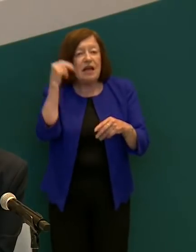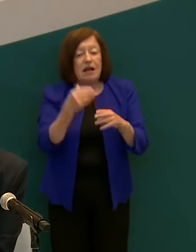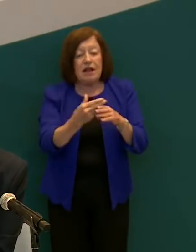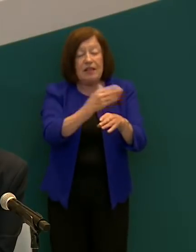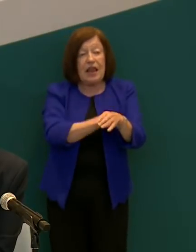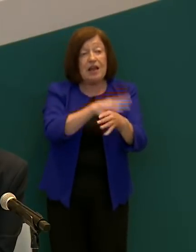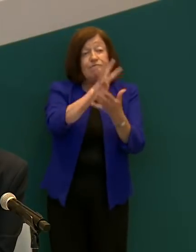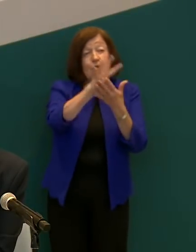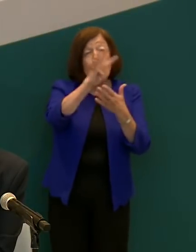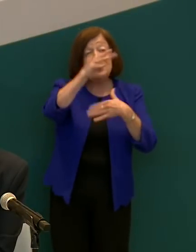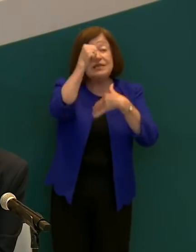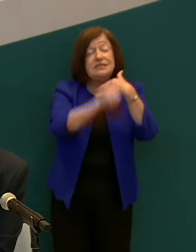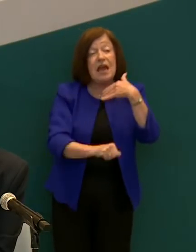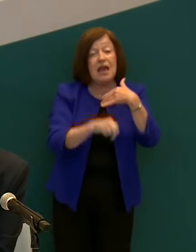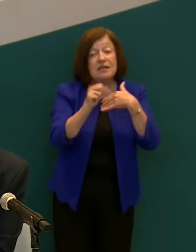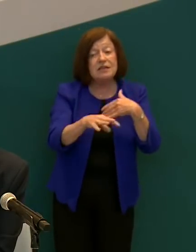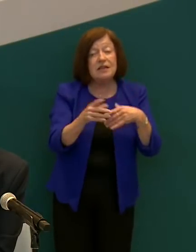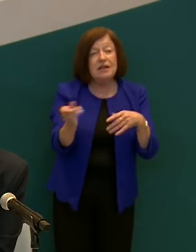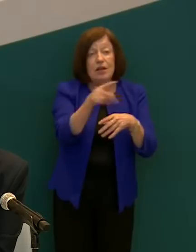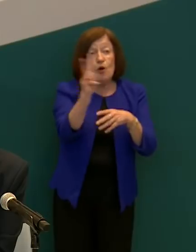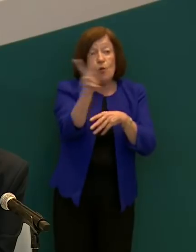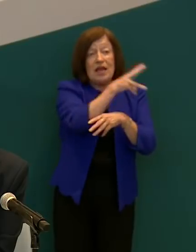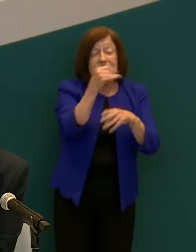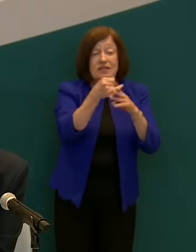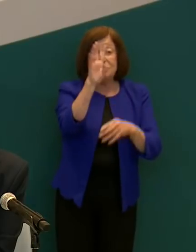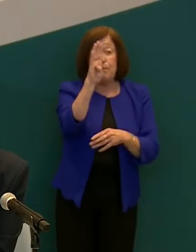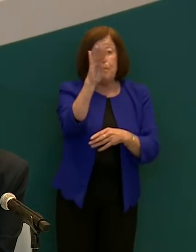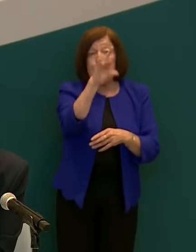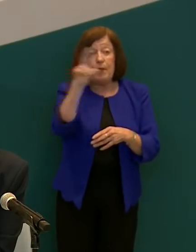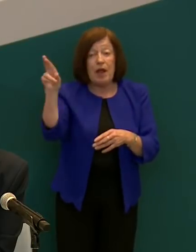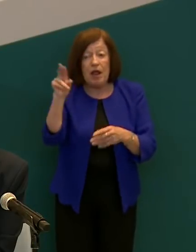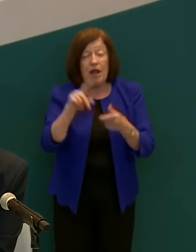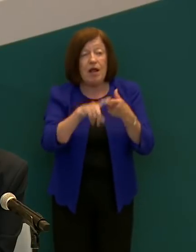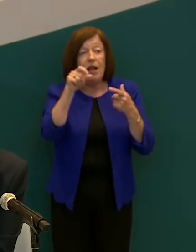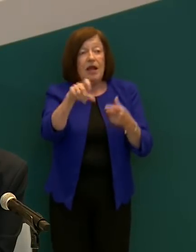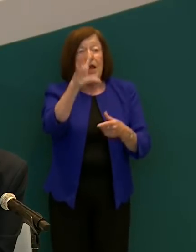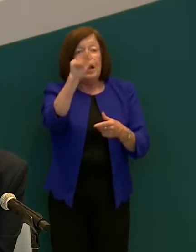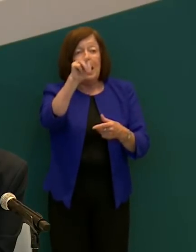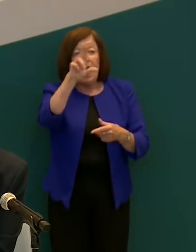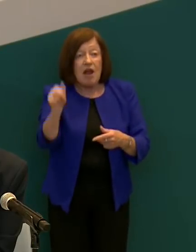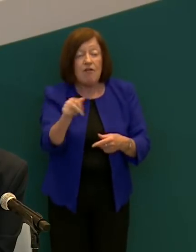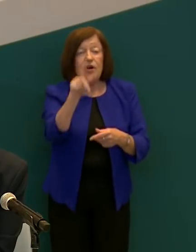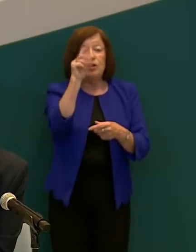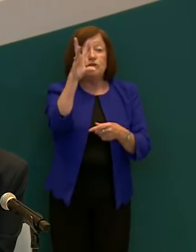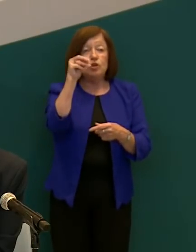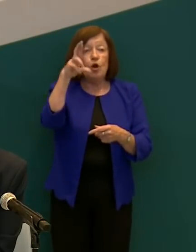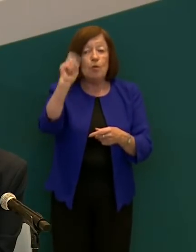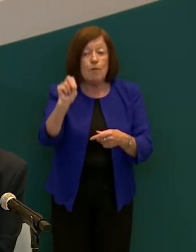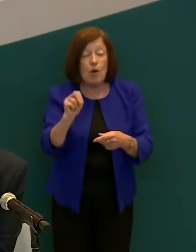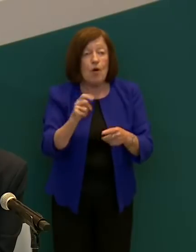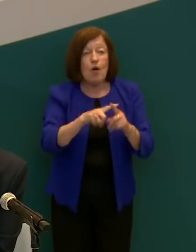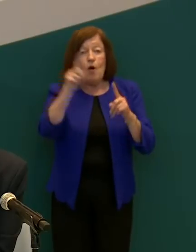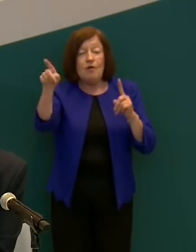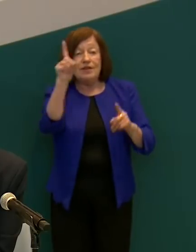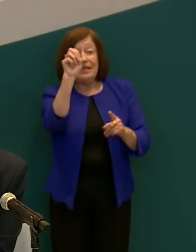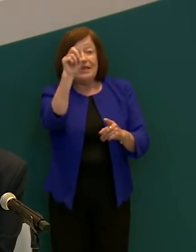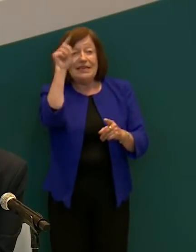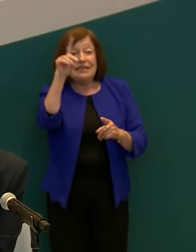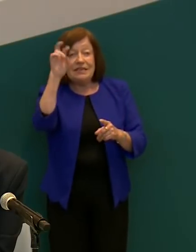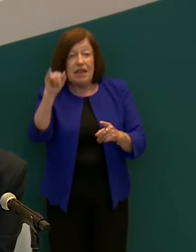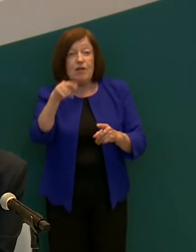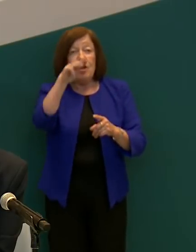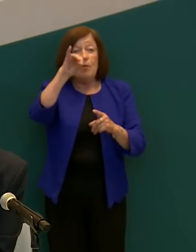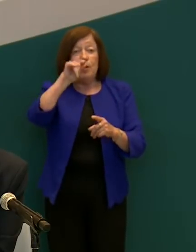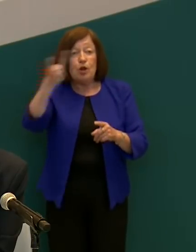last 14 days as far west as Birr, Ferban, Clara, Tullamore, over to Eatonderry,